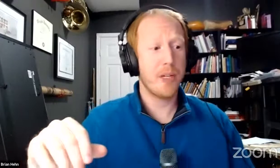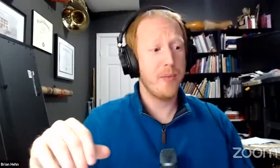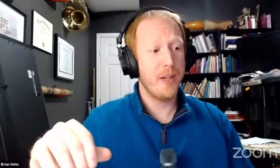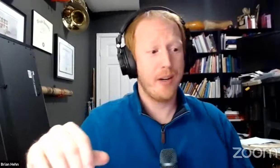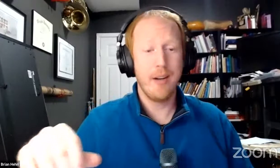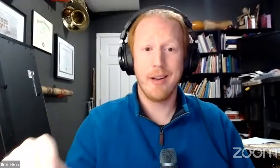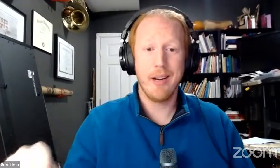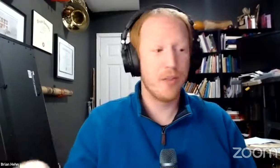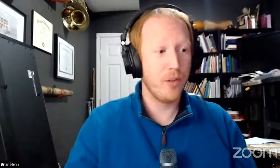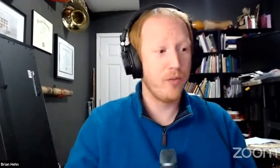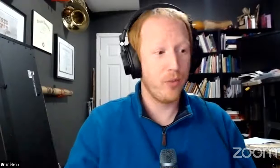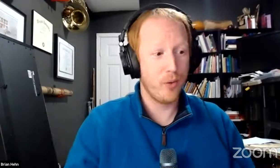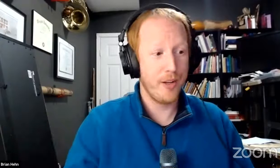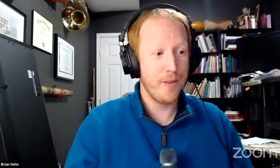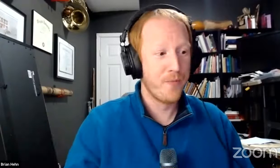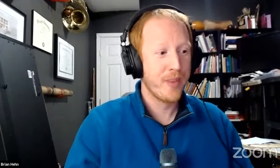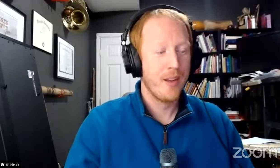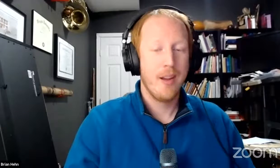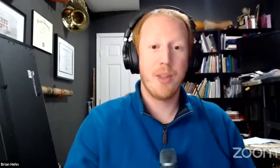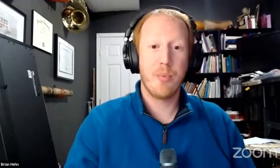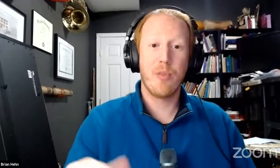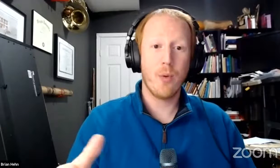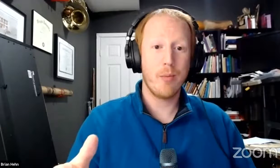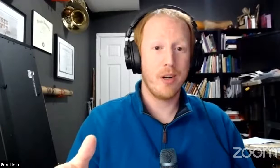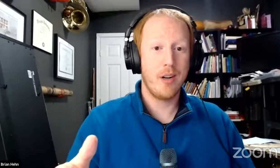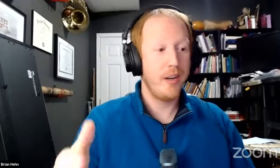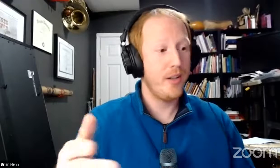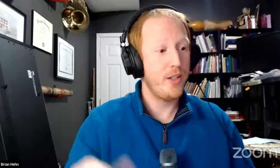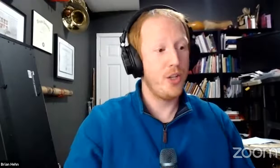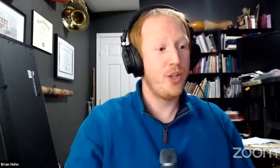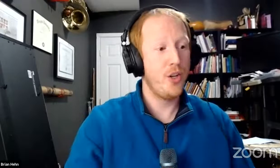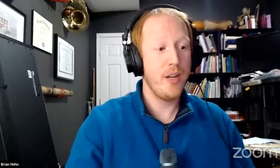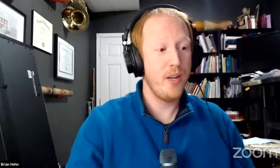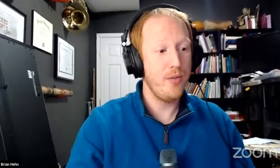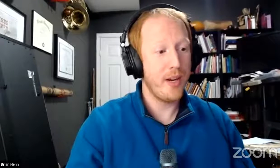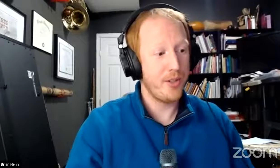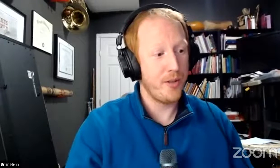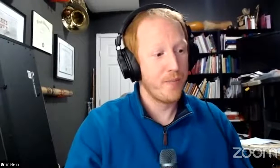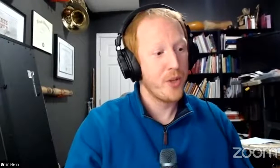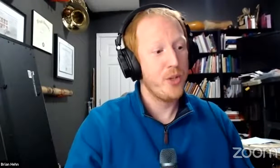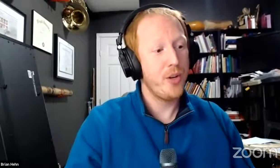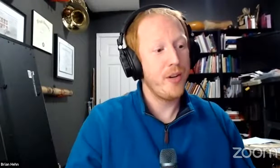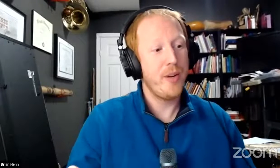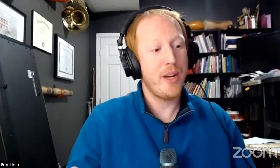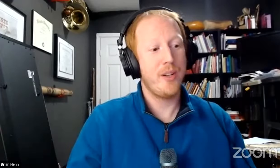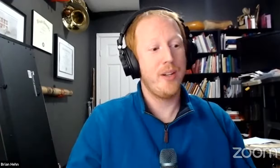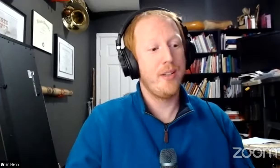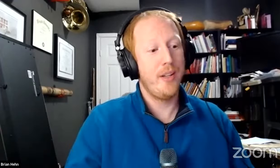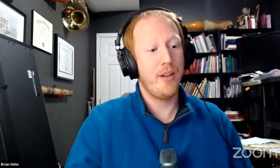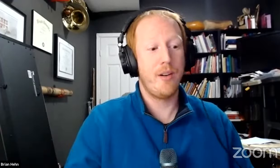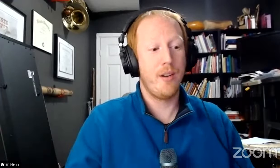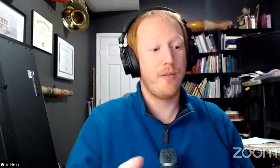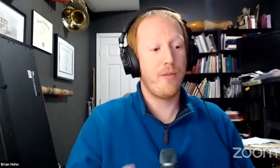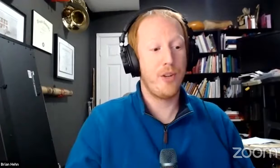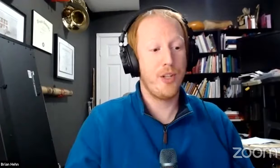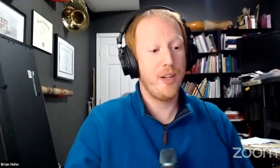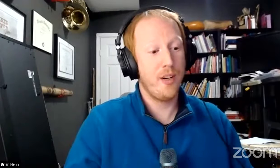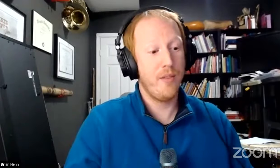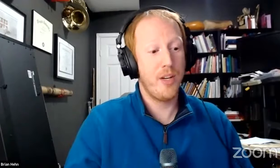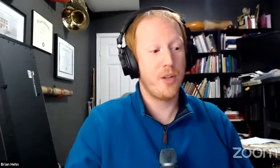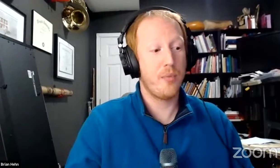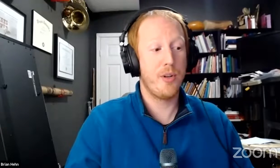able for all the work that you've done in putting this all together, including this event. So thank you so much. And we really hope that